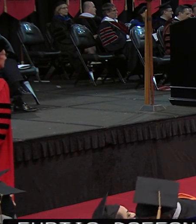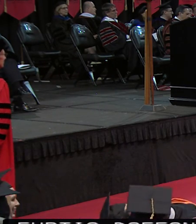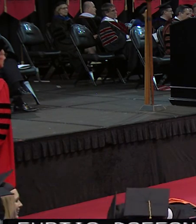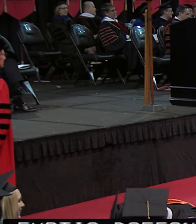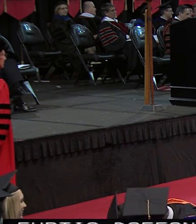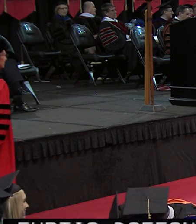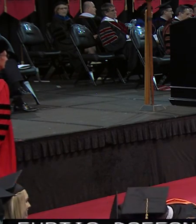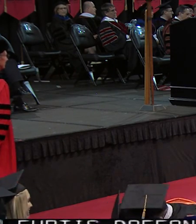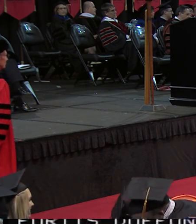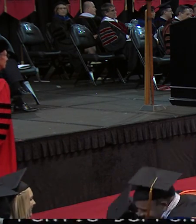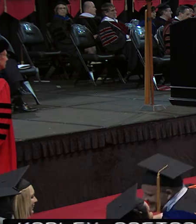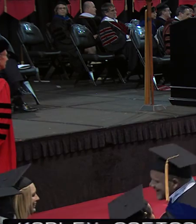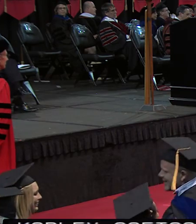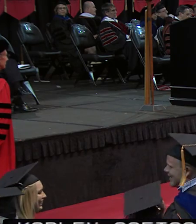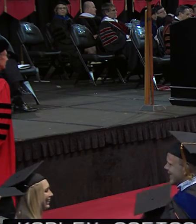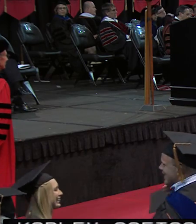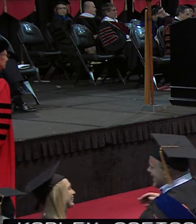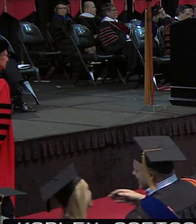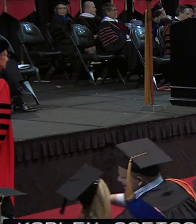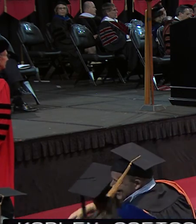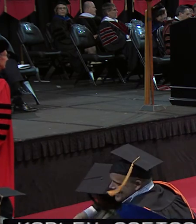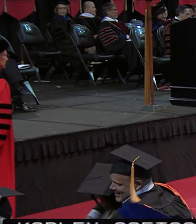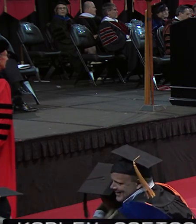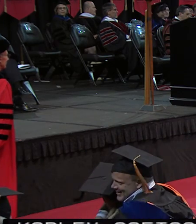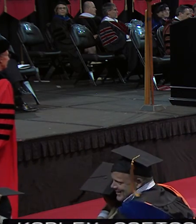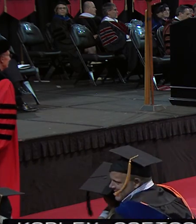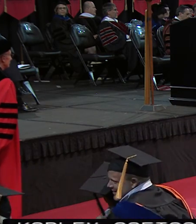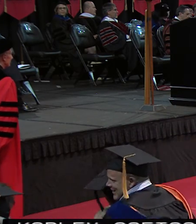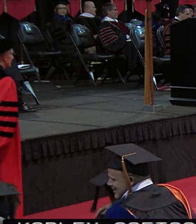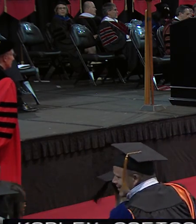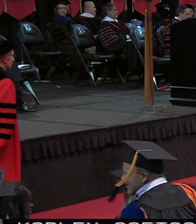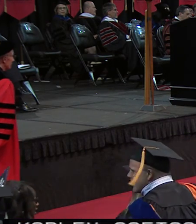Ashley Renee Hadnot.